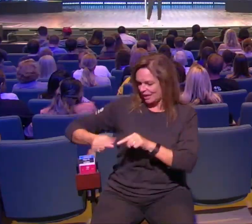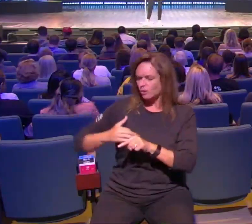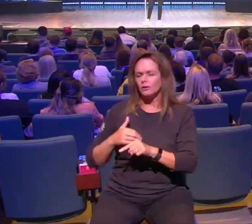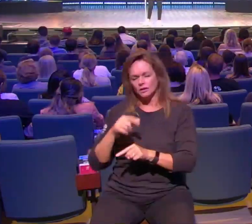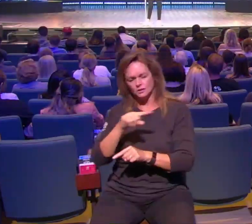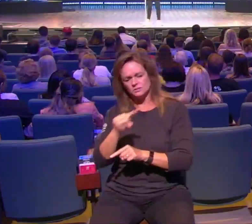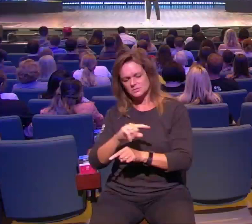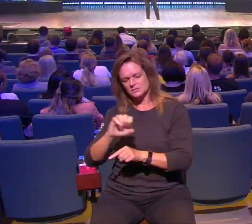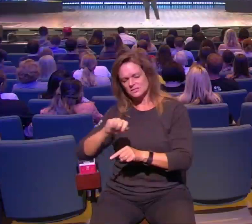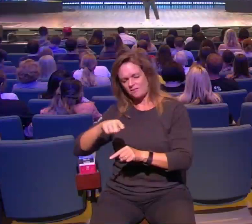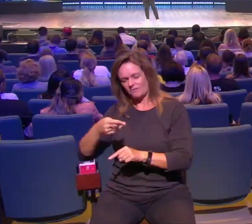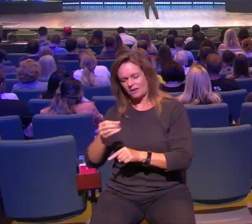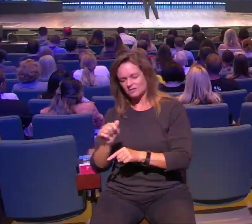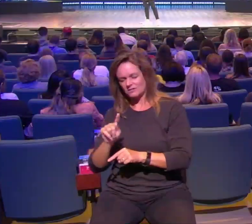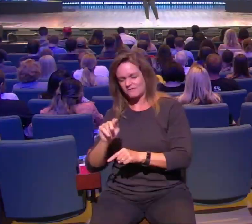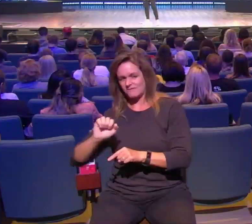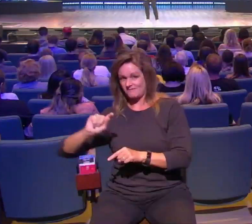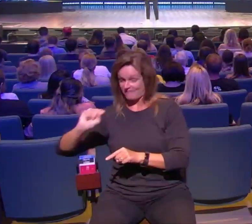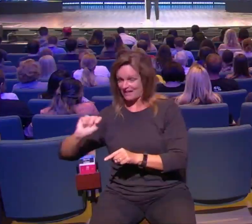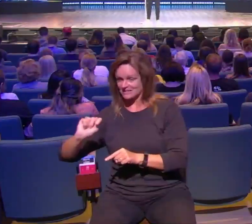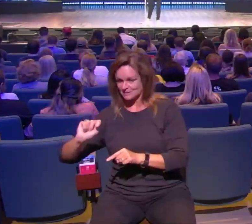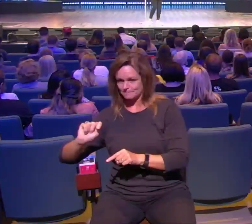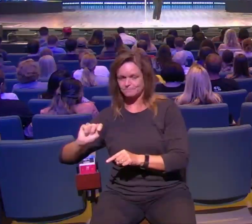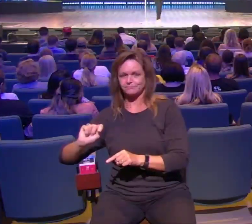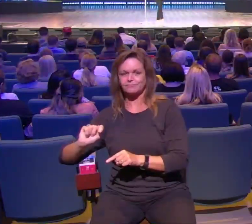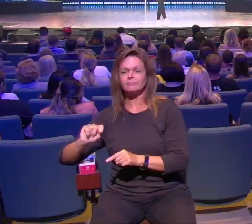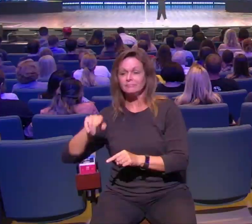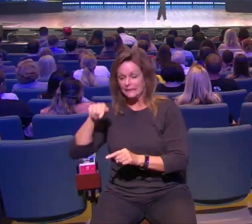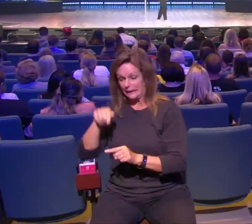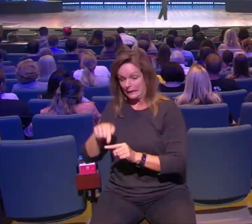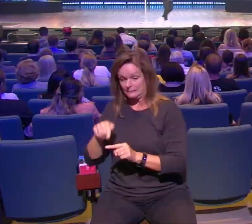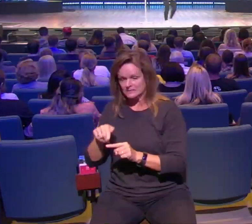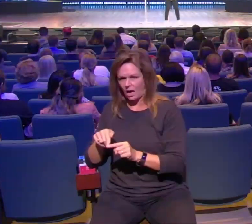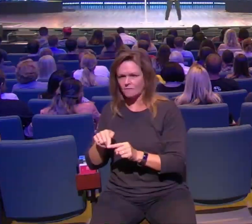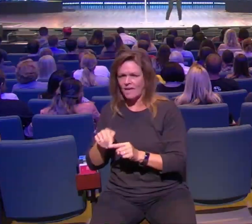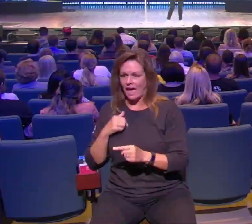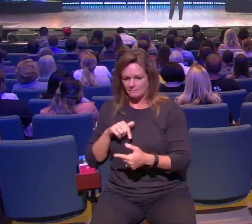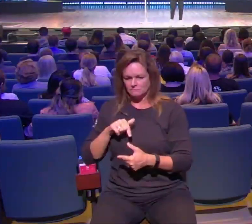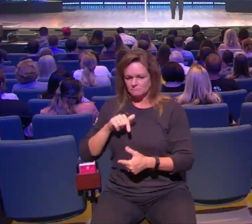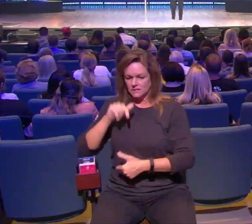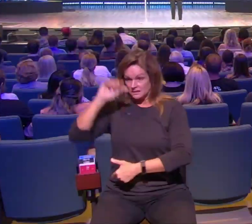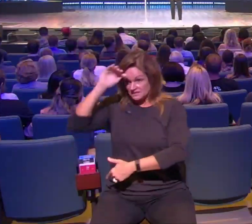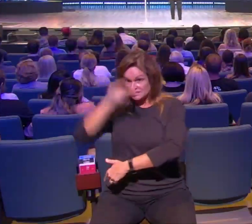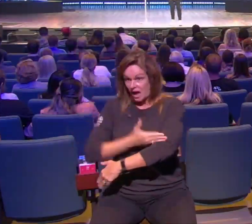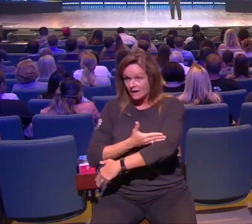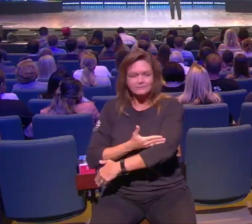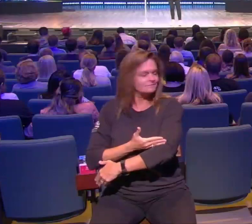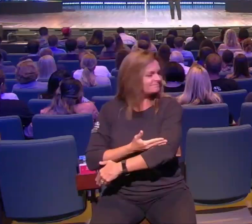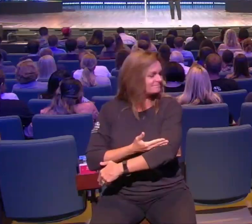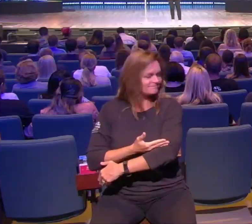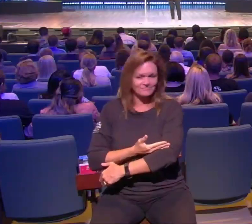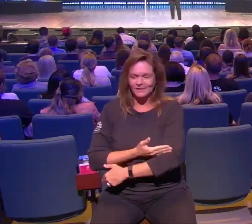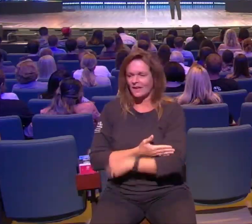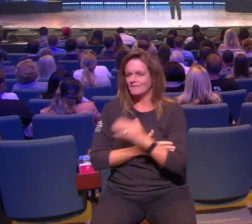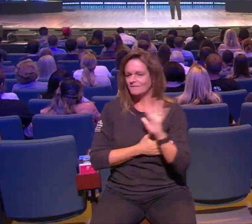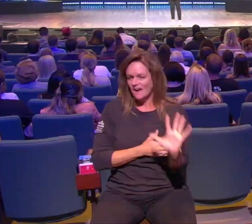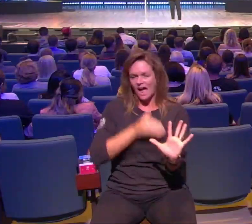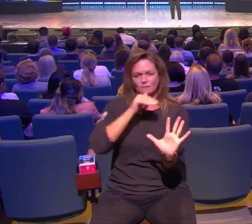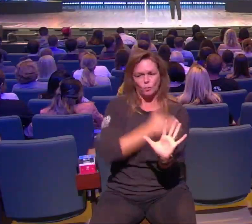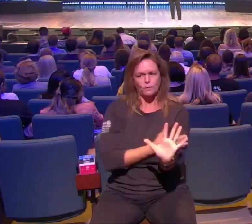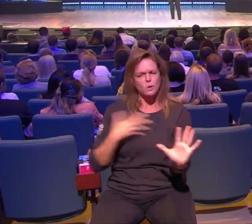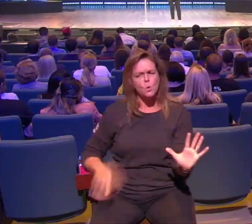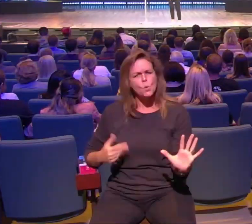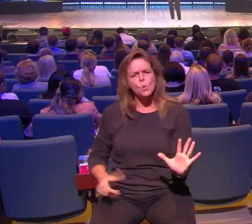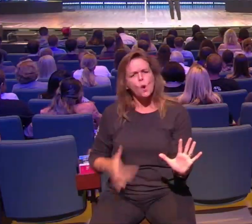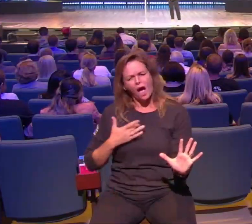because I really believe that the five daughters of Zelophehad could have very easily been the five most powerful women in